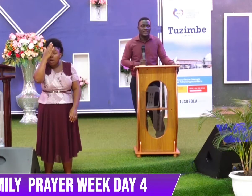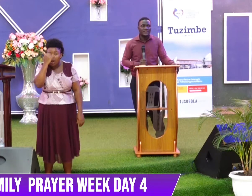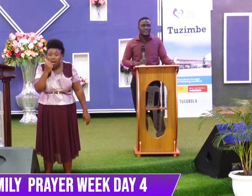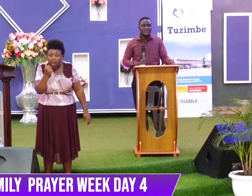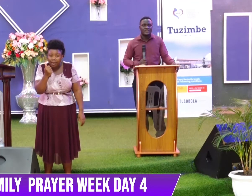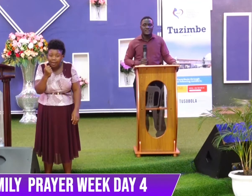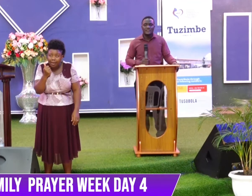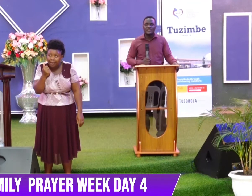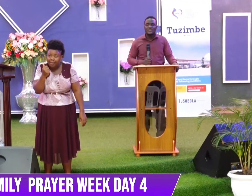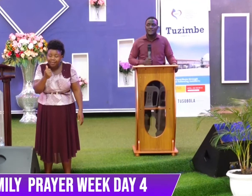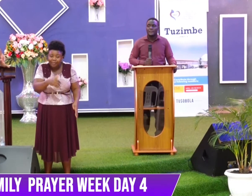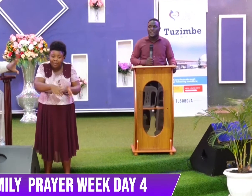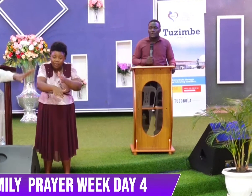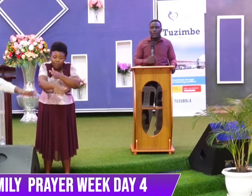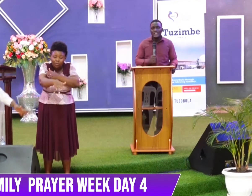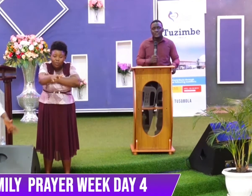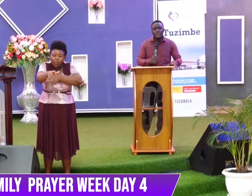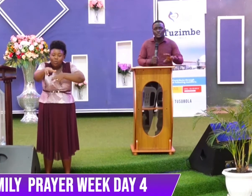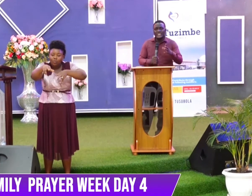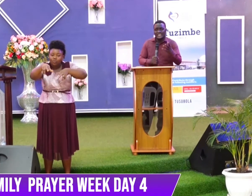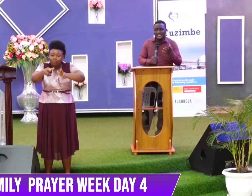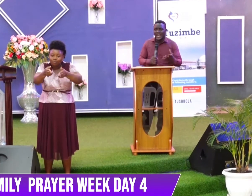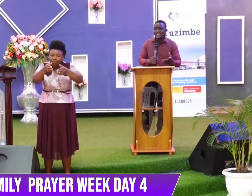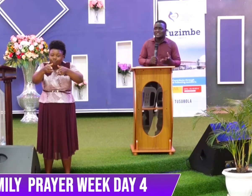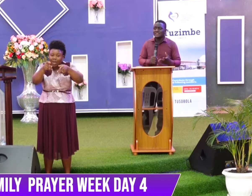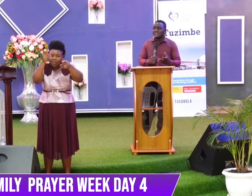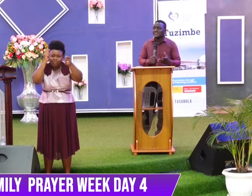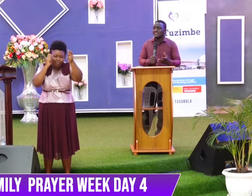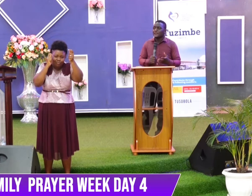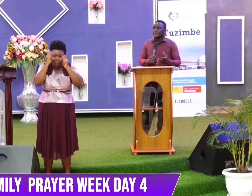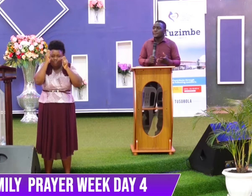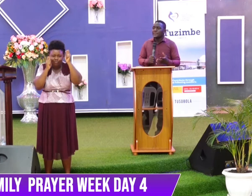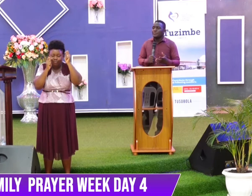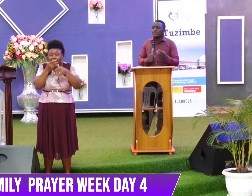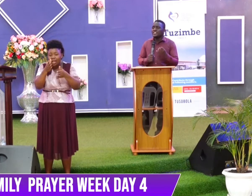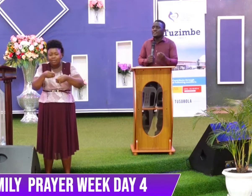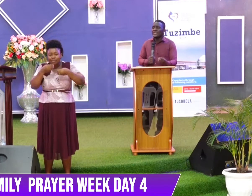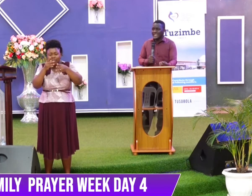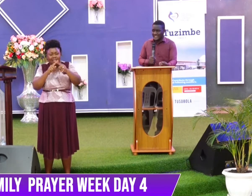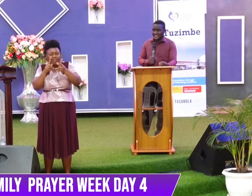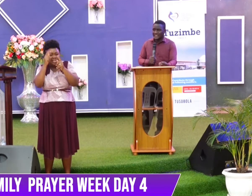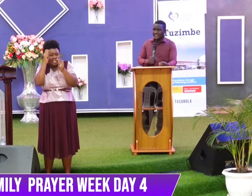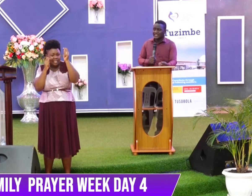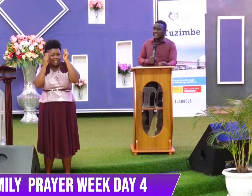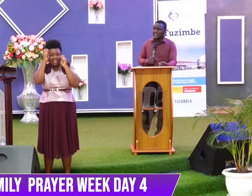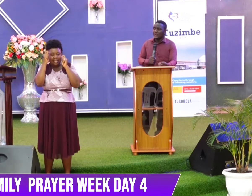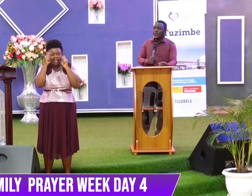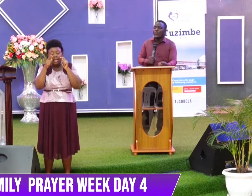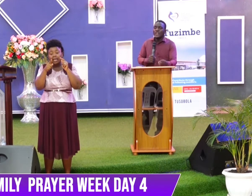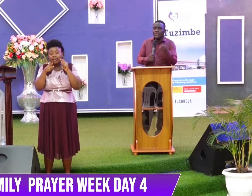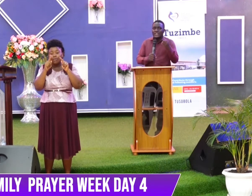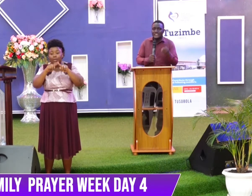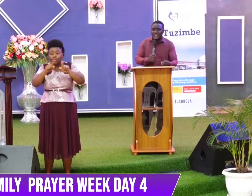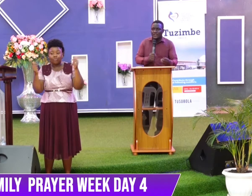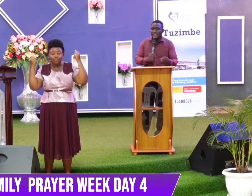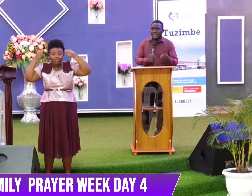Why? Katonda agenda kutugezesa. God is going to test us. Atleta test. He brings you a test. Ngatuchayamba domubi.